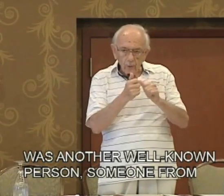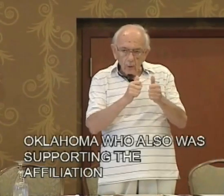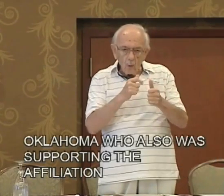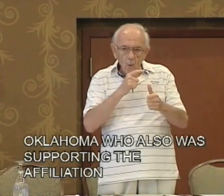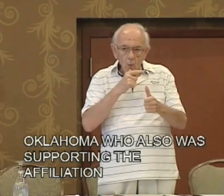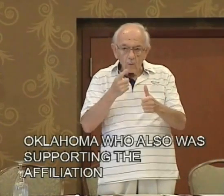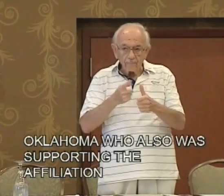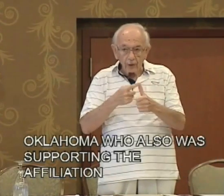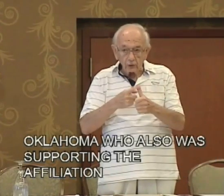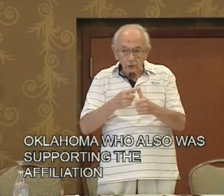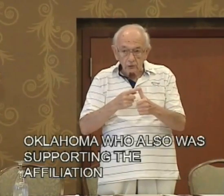Gordon's good friend